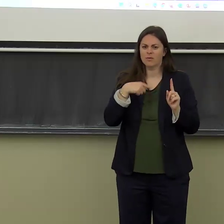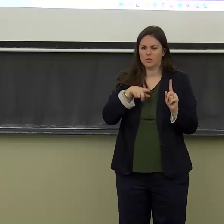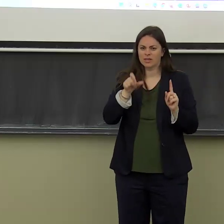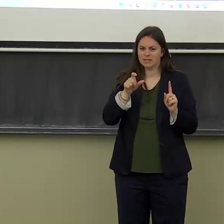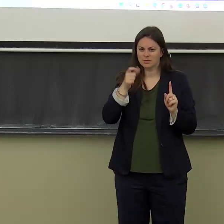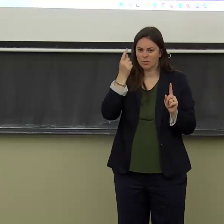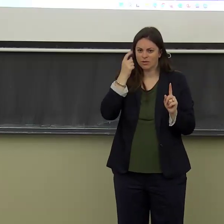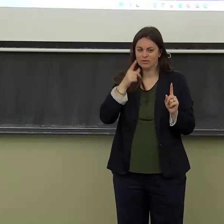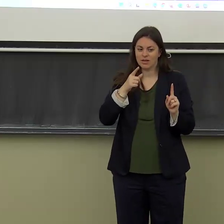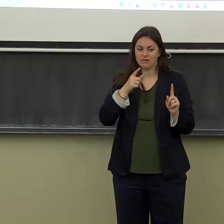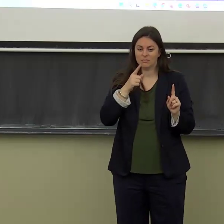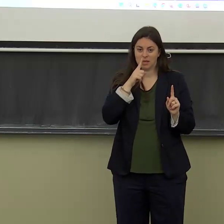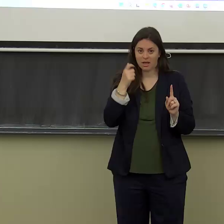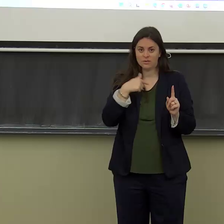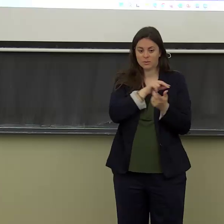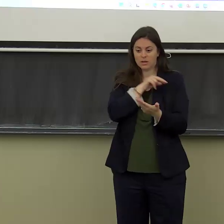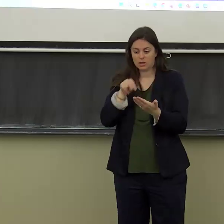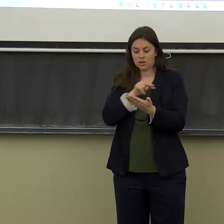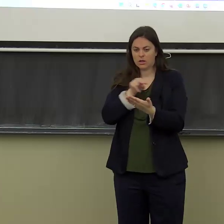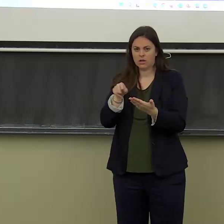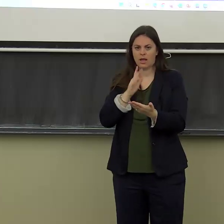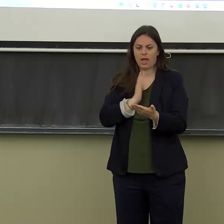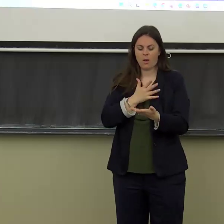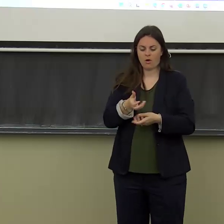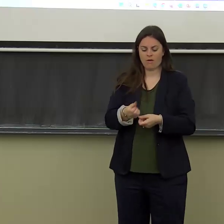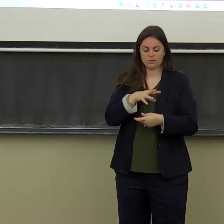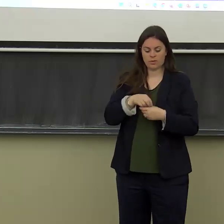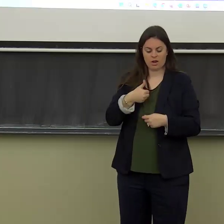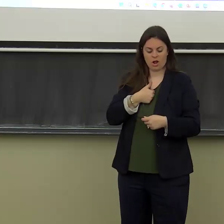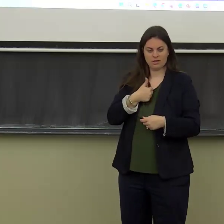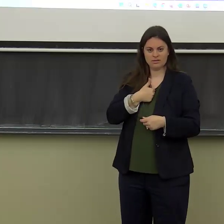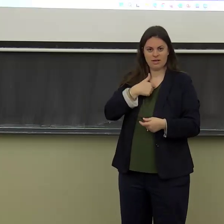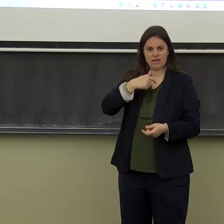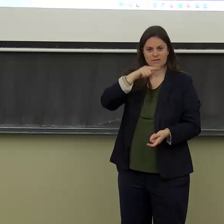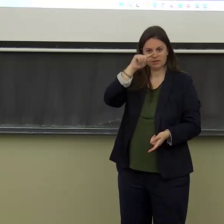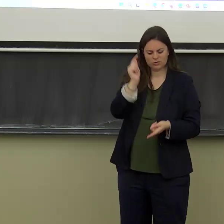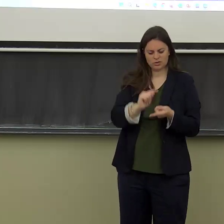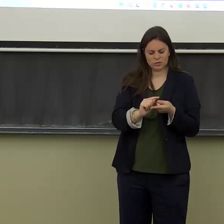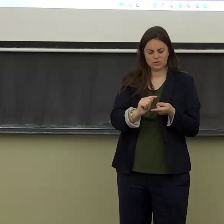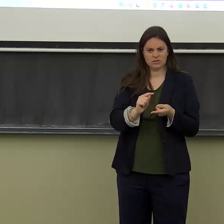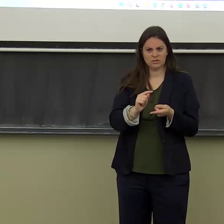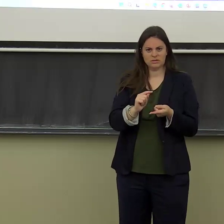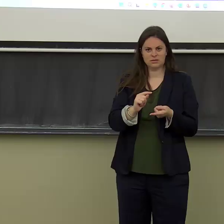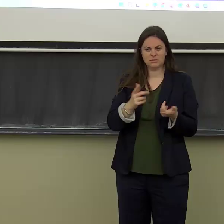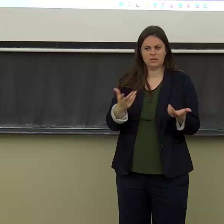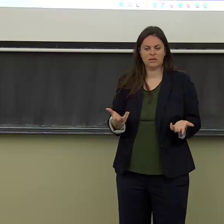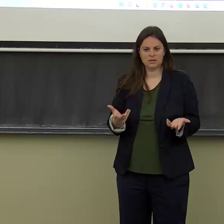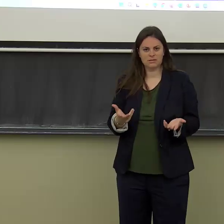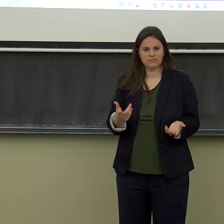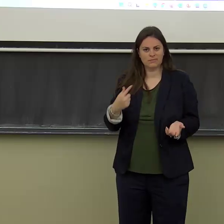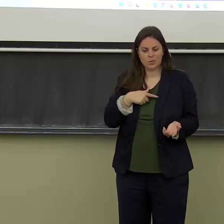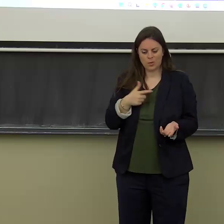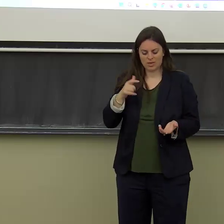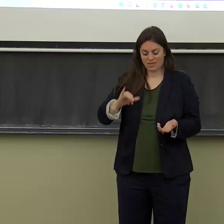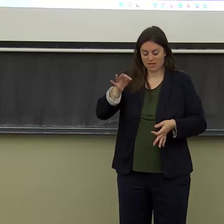reduced our confidence in ourselves to say, this is a bad idea. I don't need to write you a 400-page critique. If